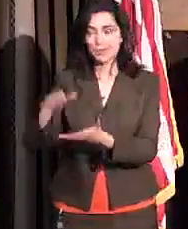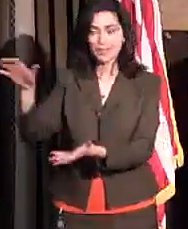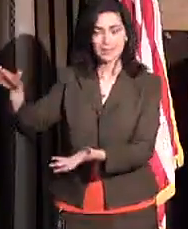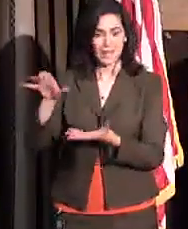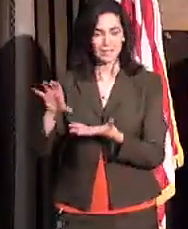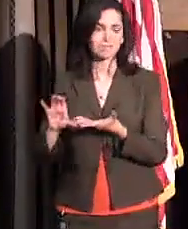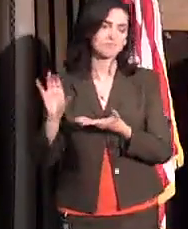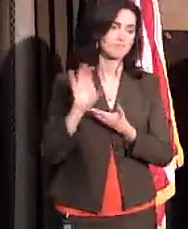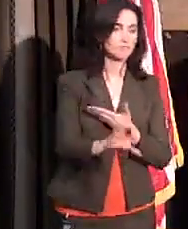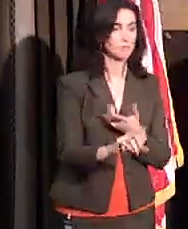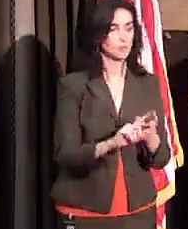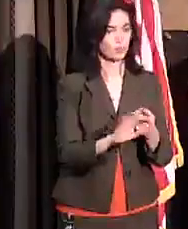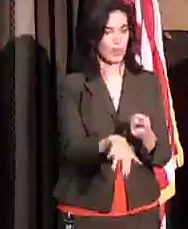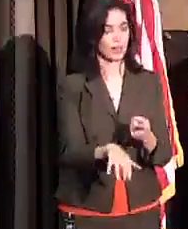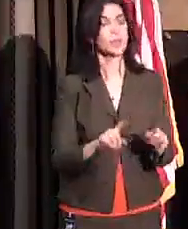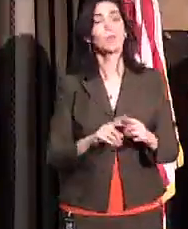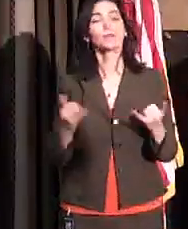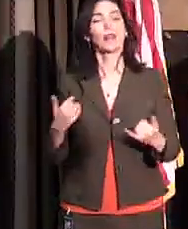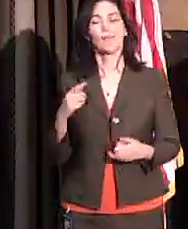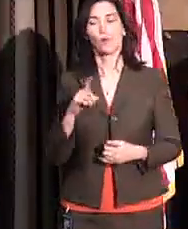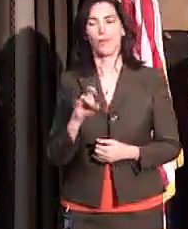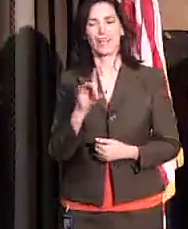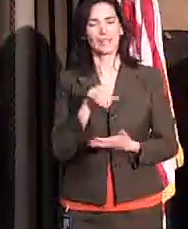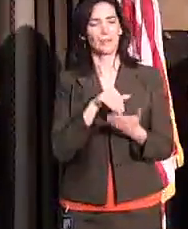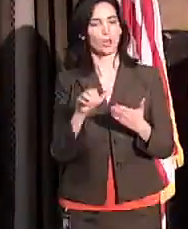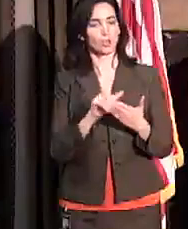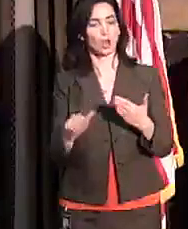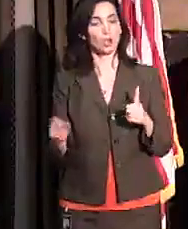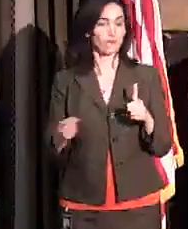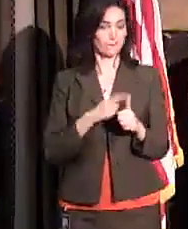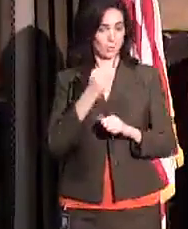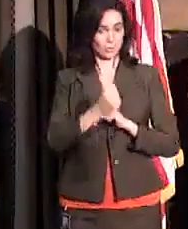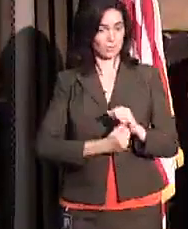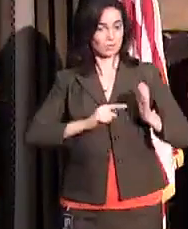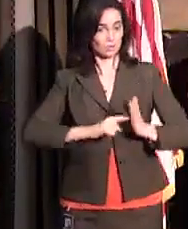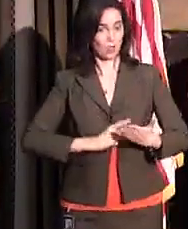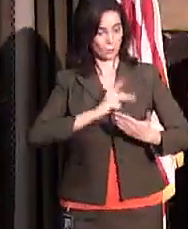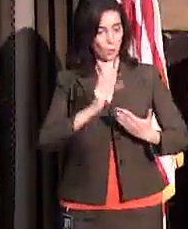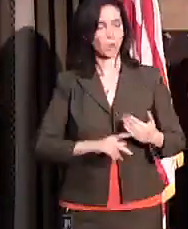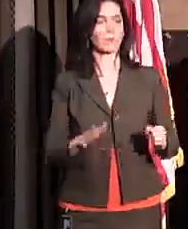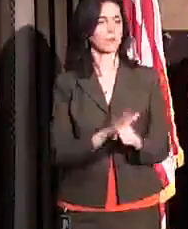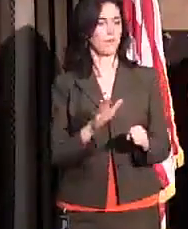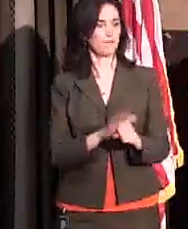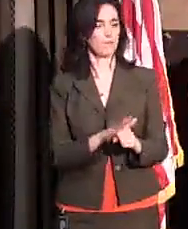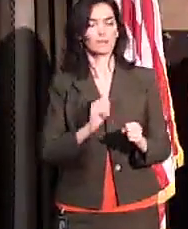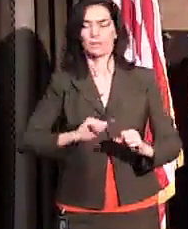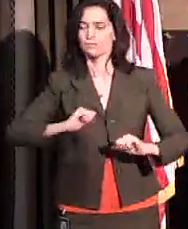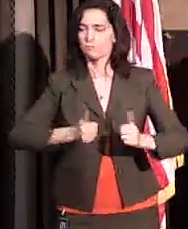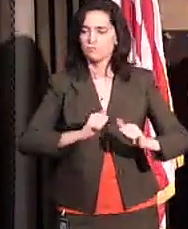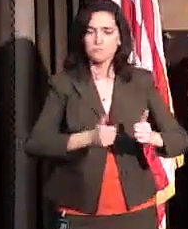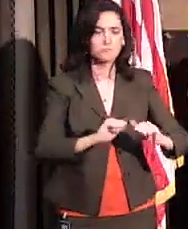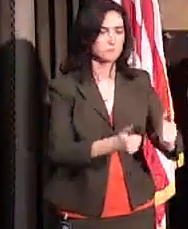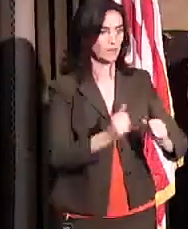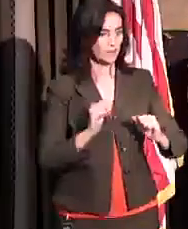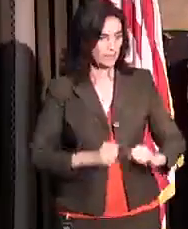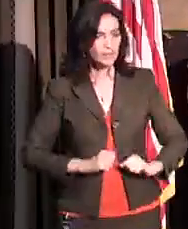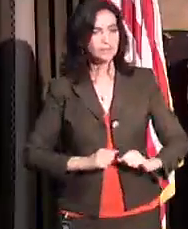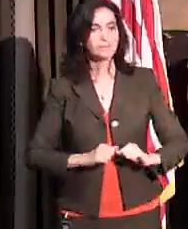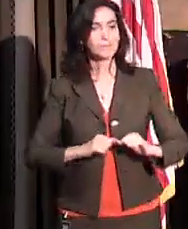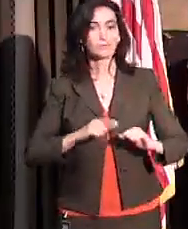the $180 million that we have is more than enough for the first year of this program in order to establish the program and